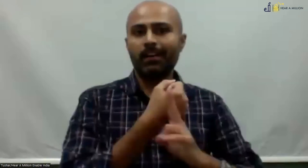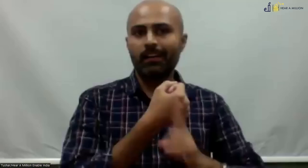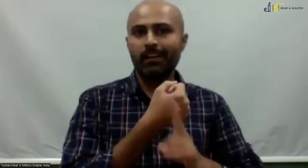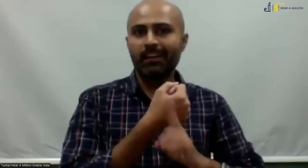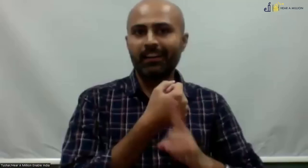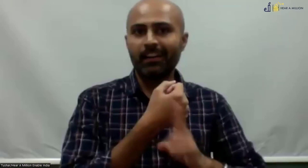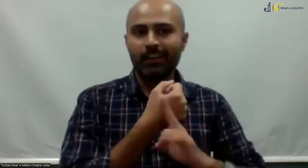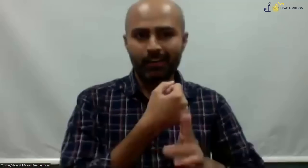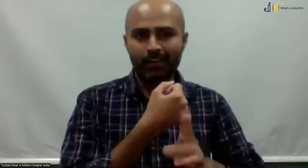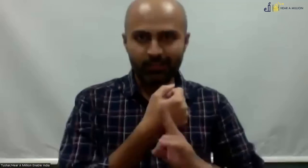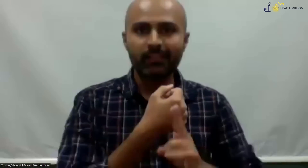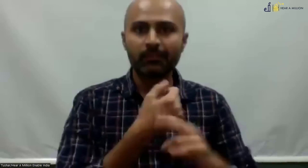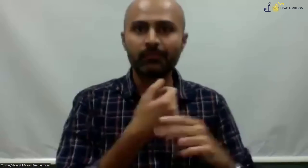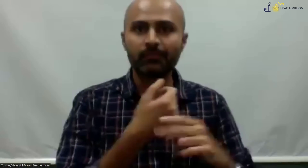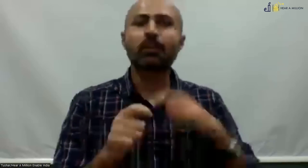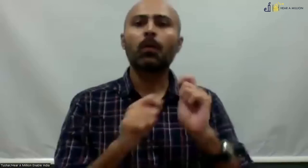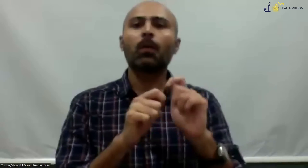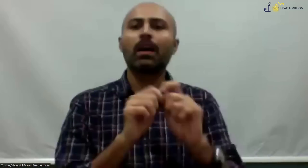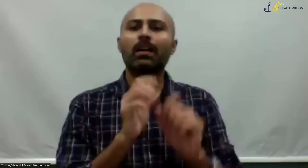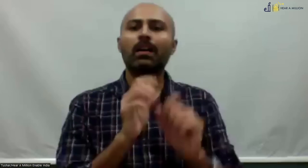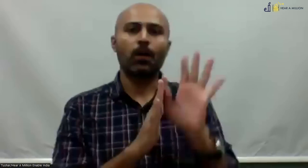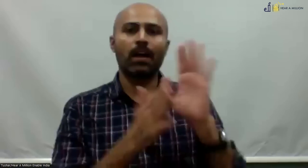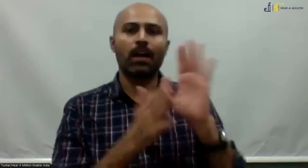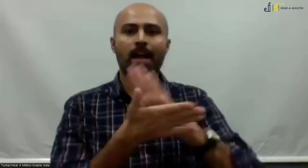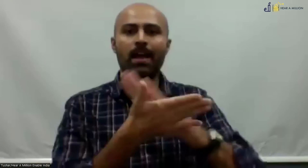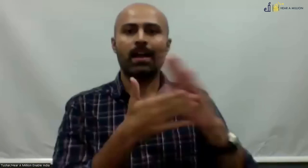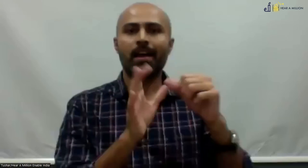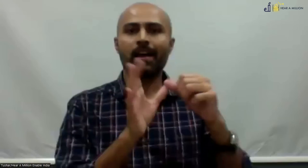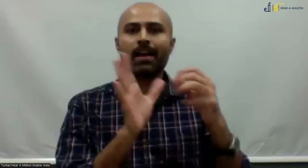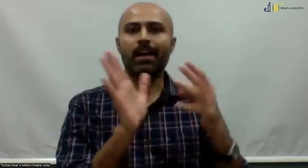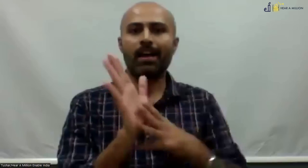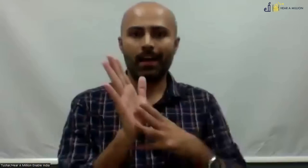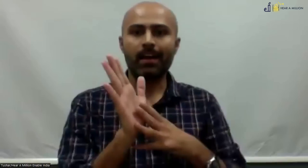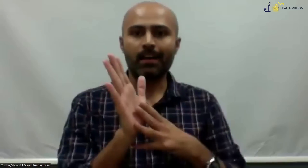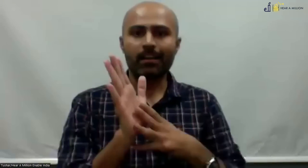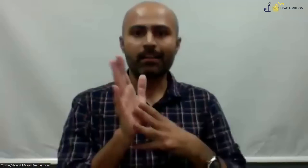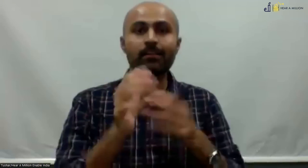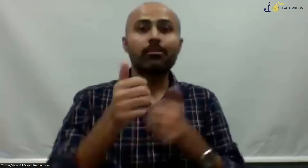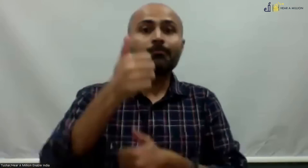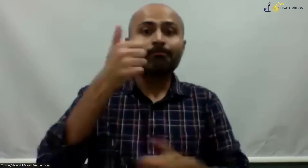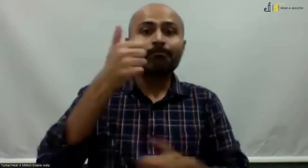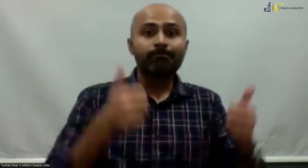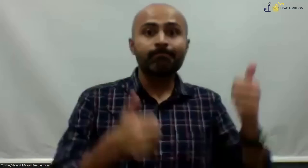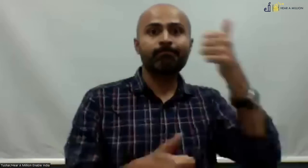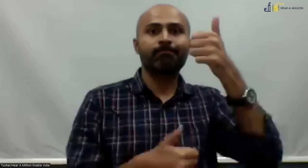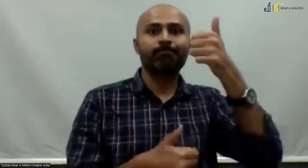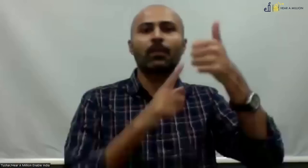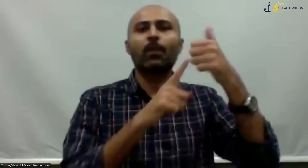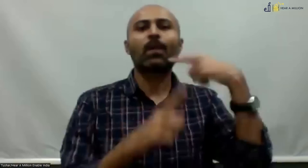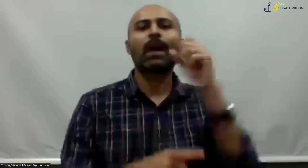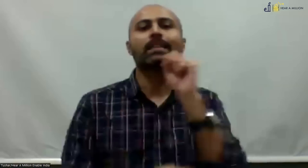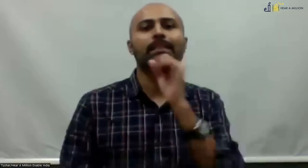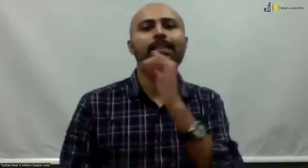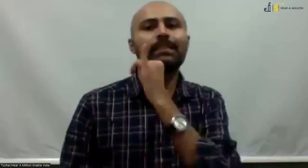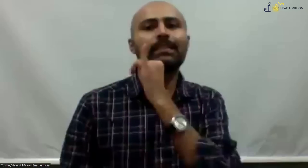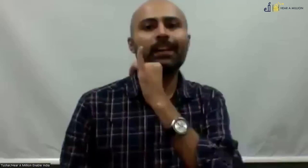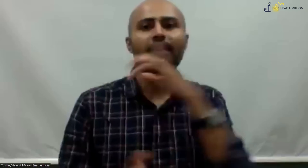I am Tushar. That is my sign name. I work with Here a Million, HAM,